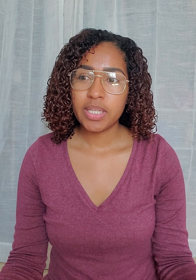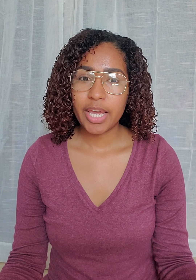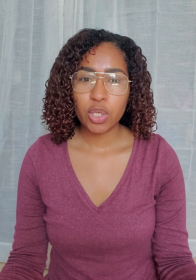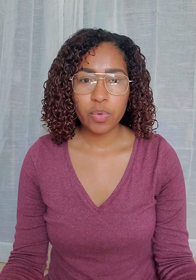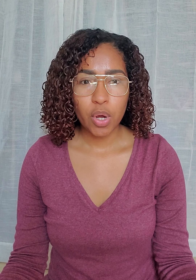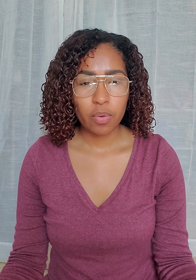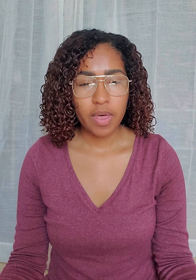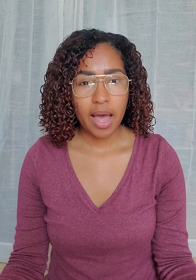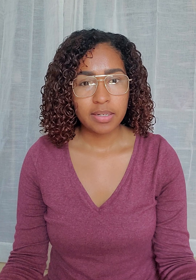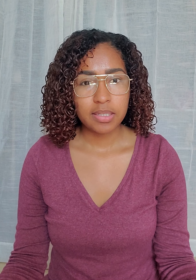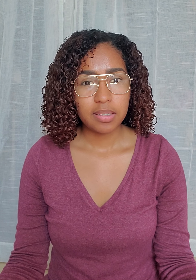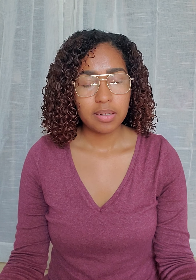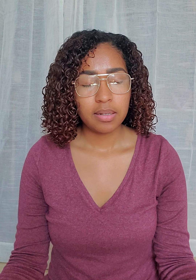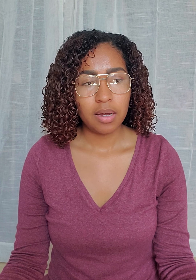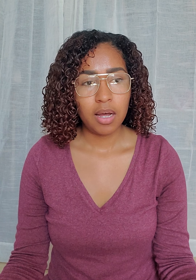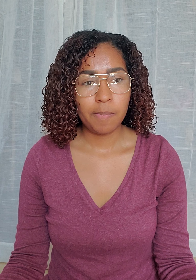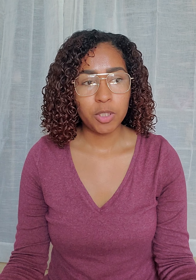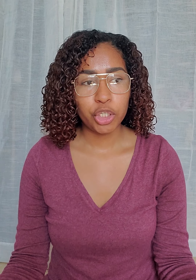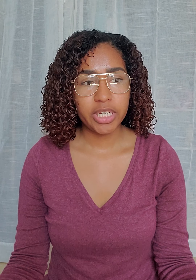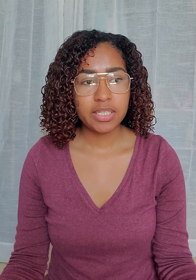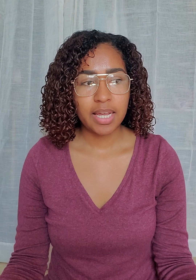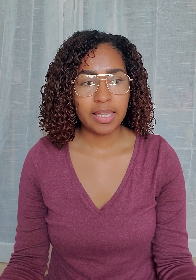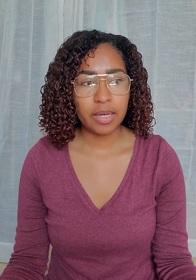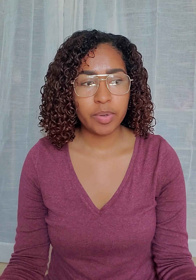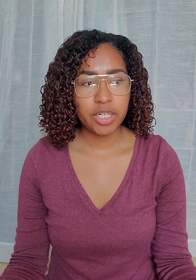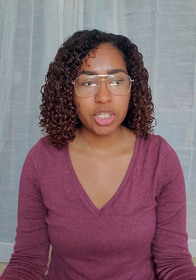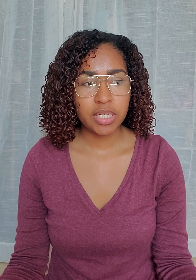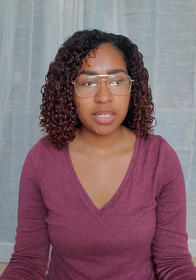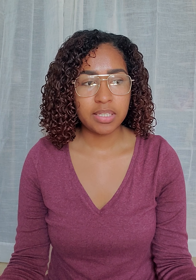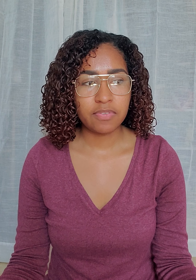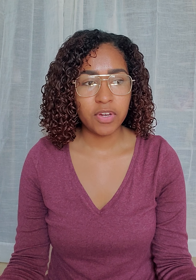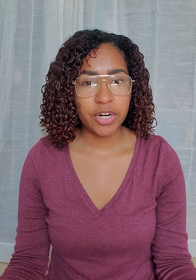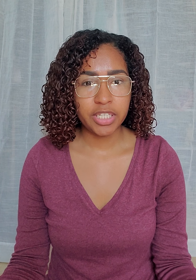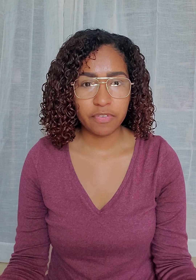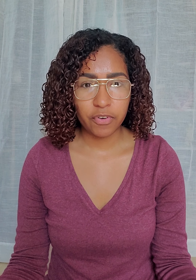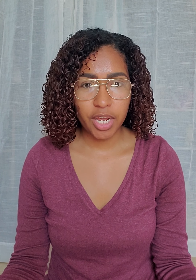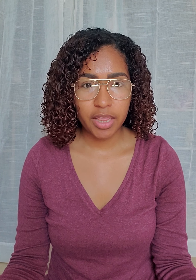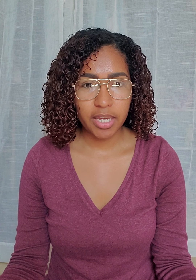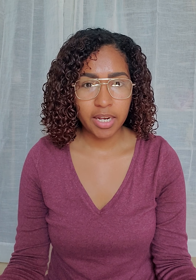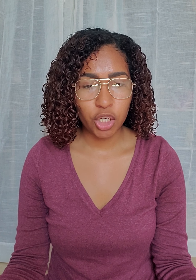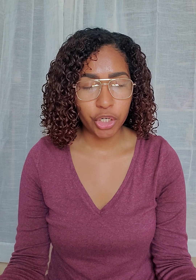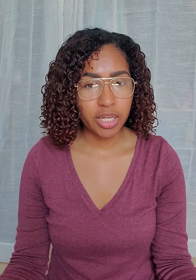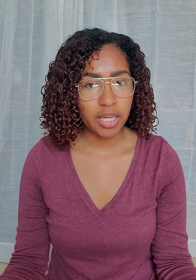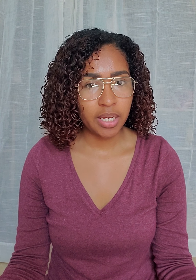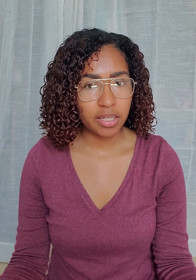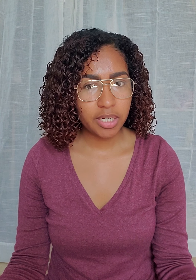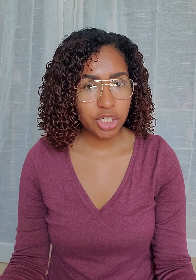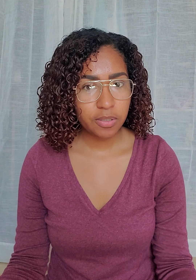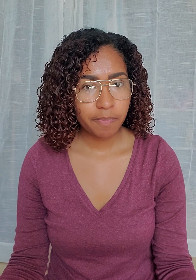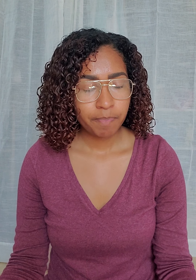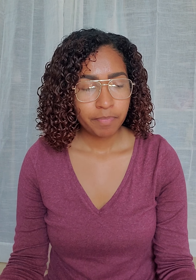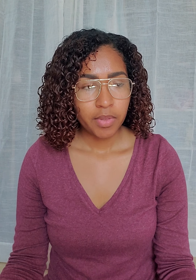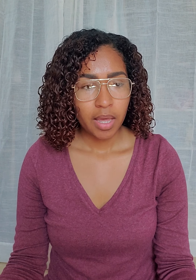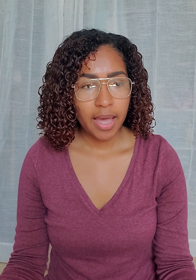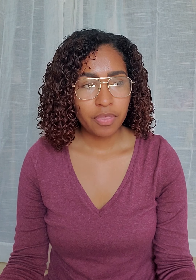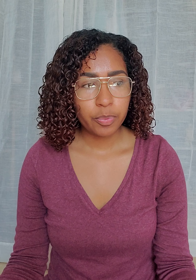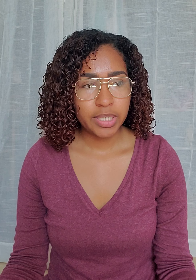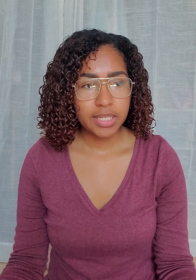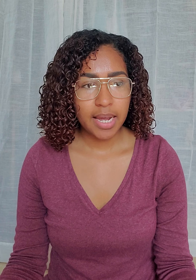you know that learning sign language is very different than learning English. And the reason I